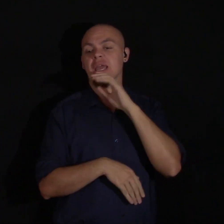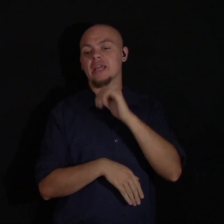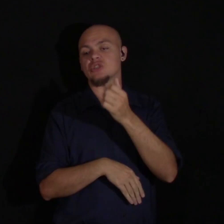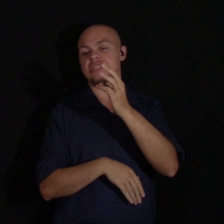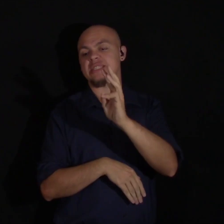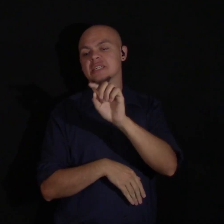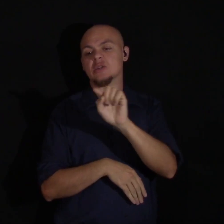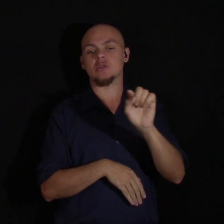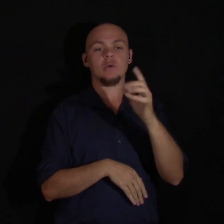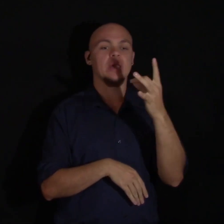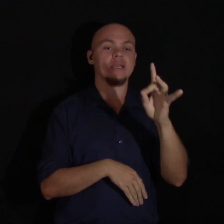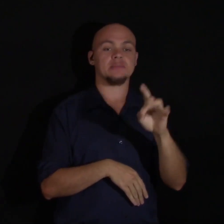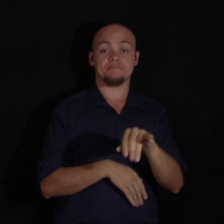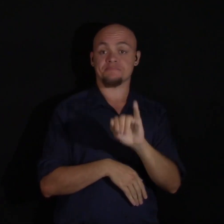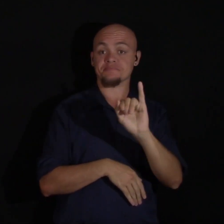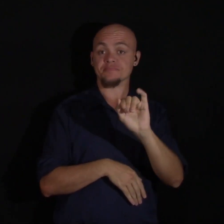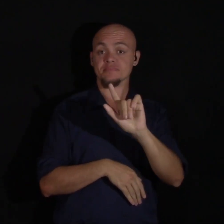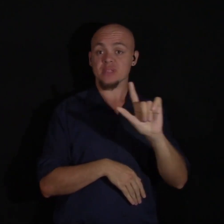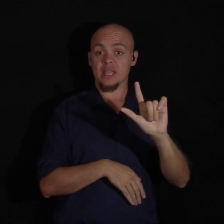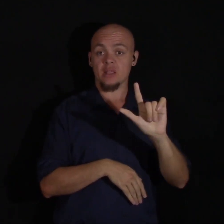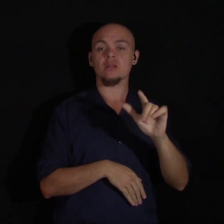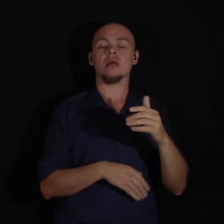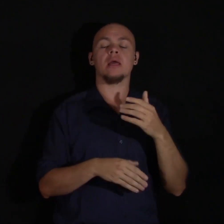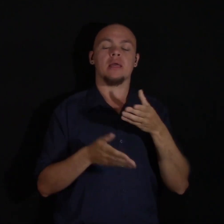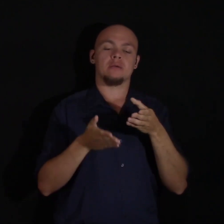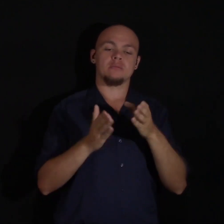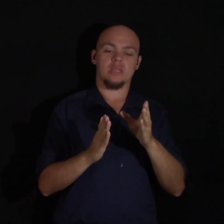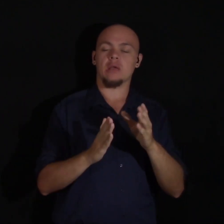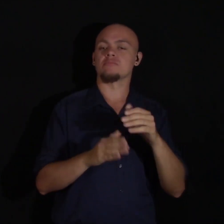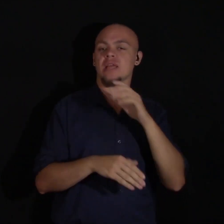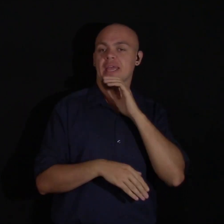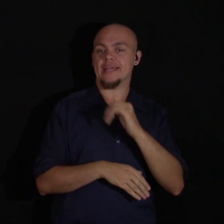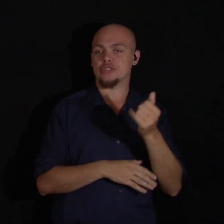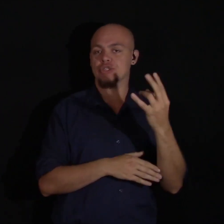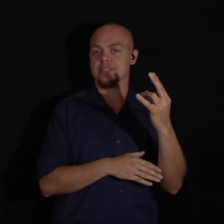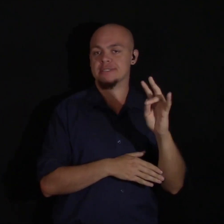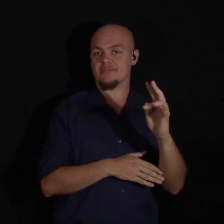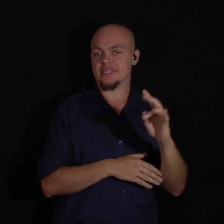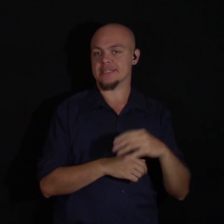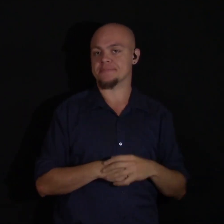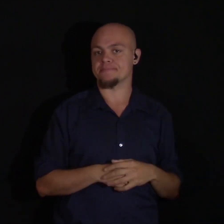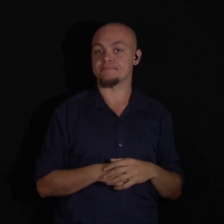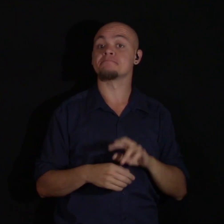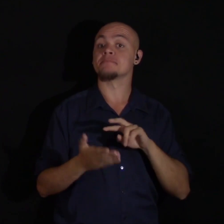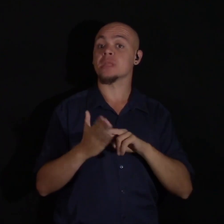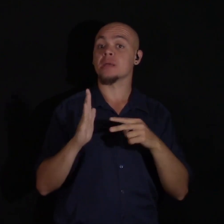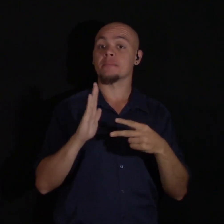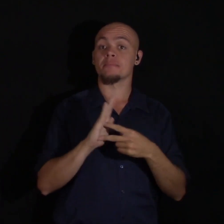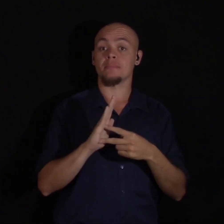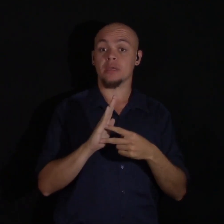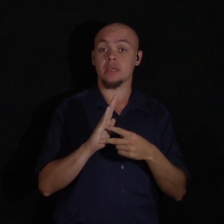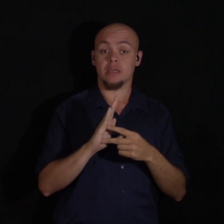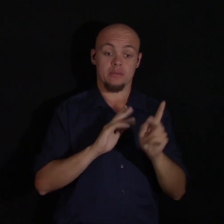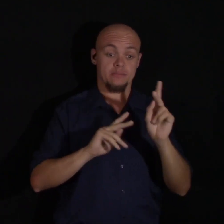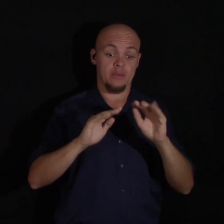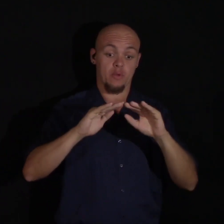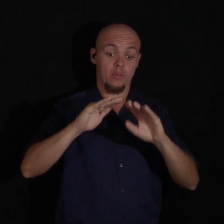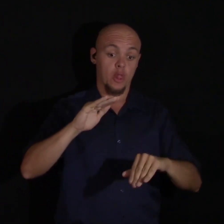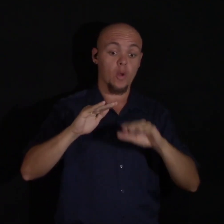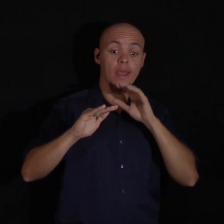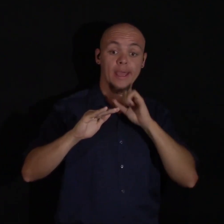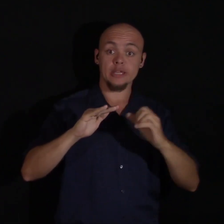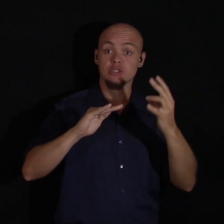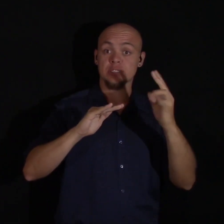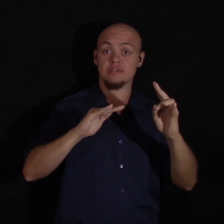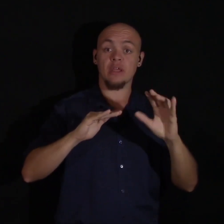of Illinois falls smack dab in the middle with the legal consent age of 17. So that means that no one under the age of 17